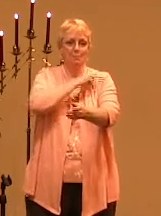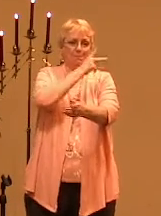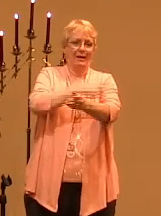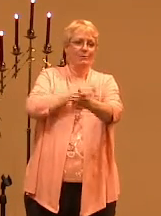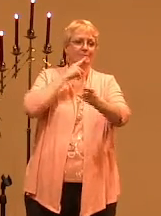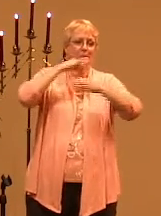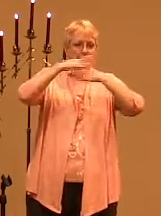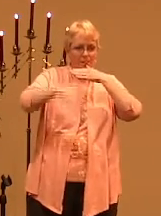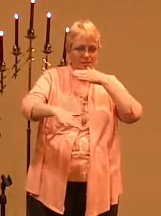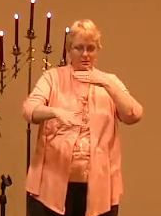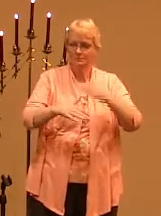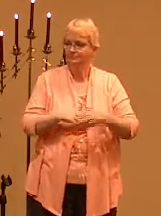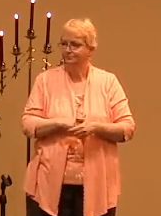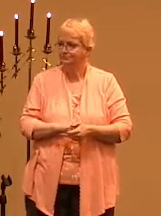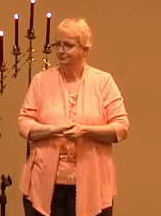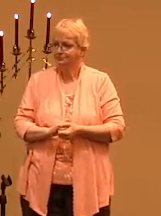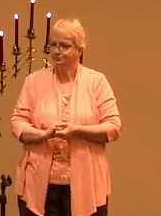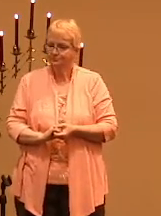blood.